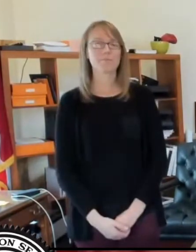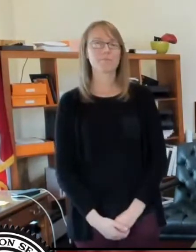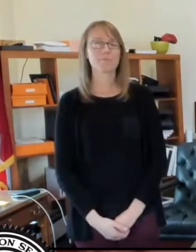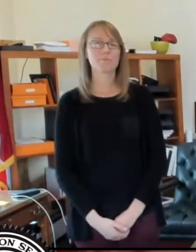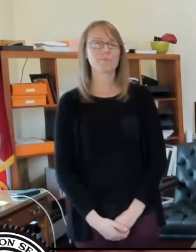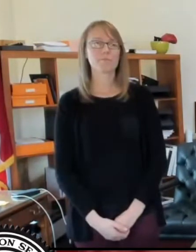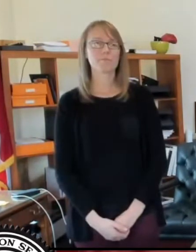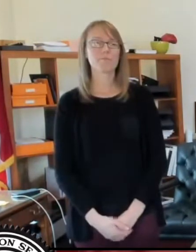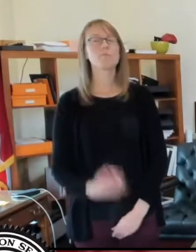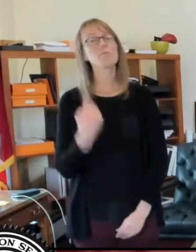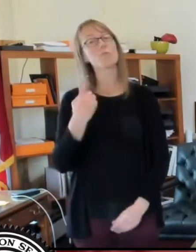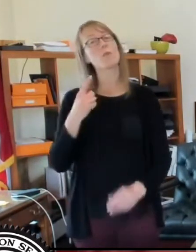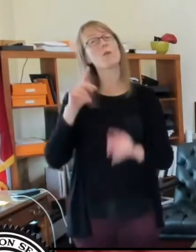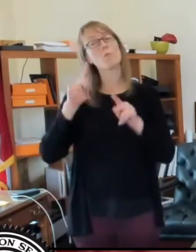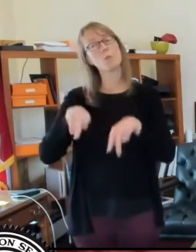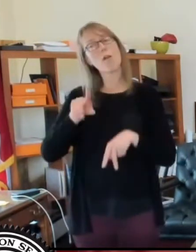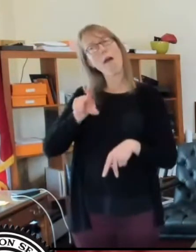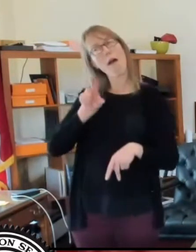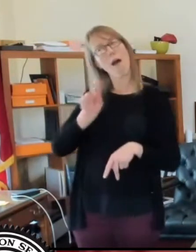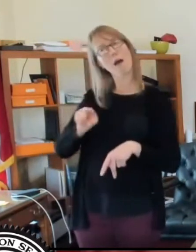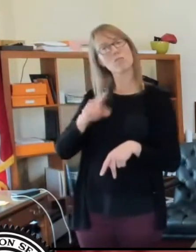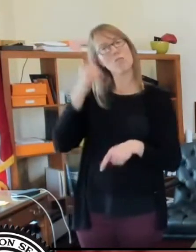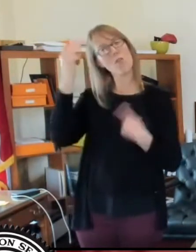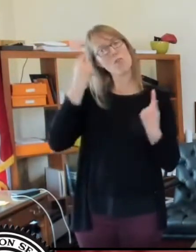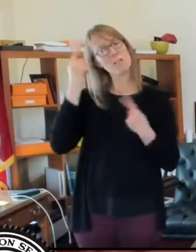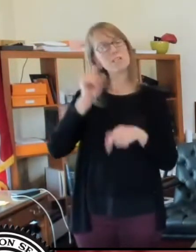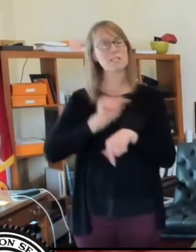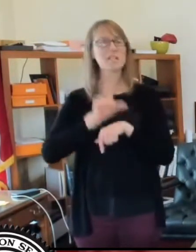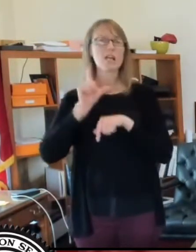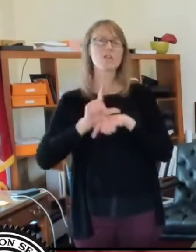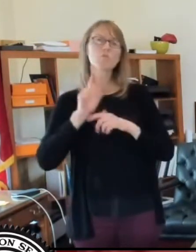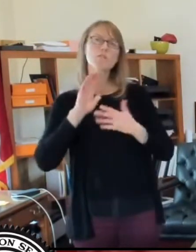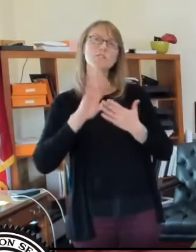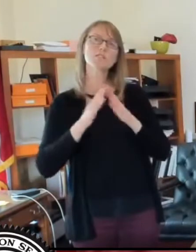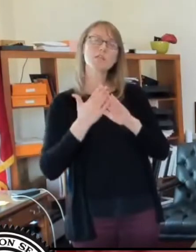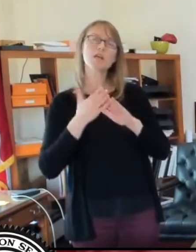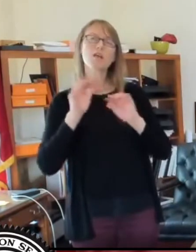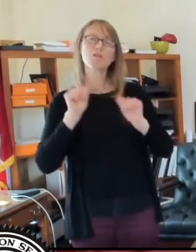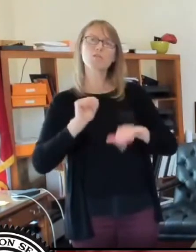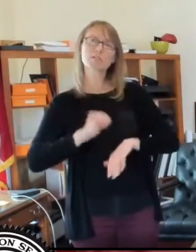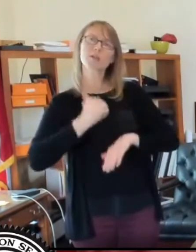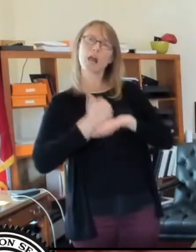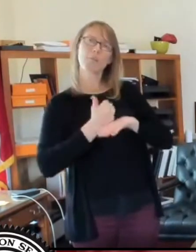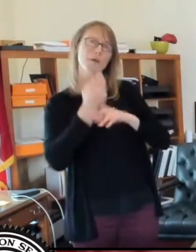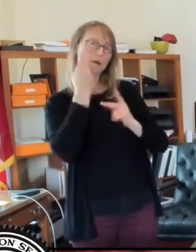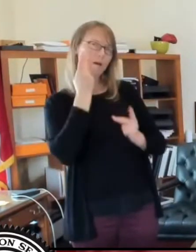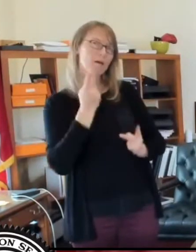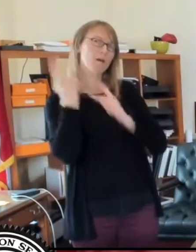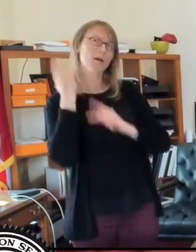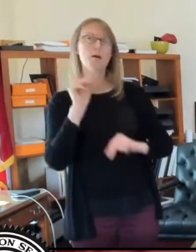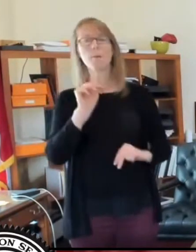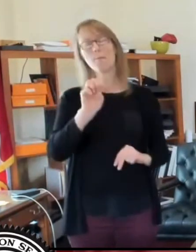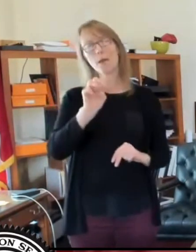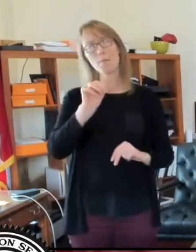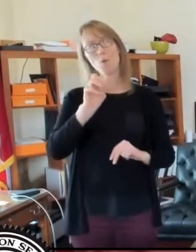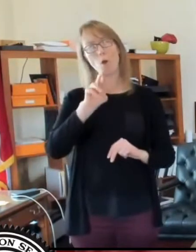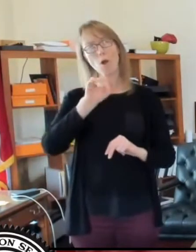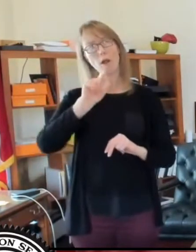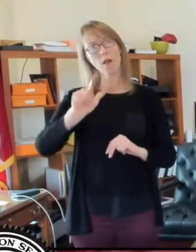memorial with the names of those who have been lost to COVID-19? Ed, that's an interesting idea.